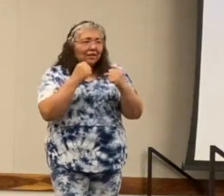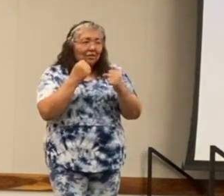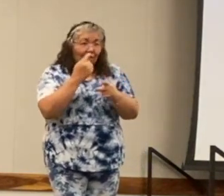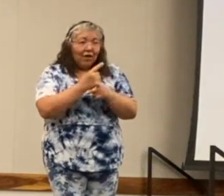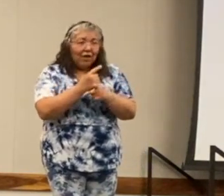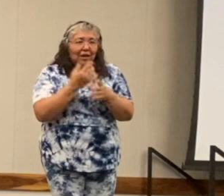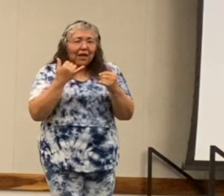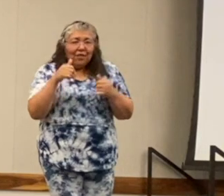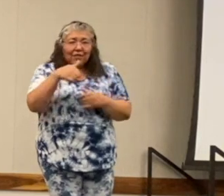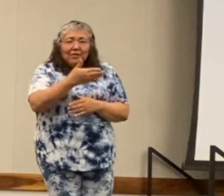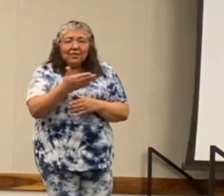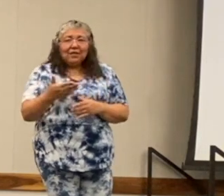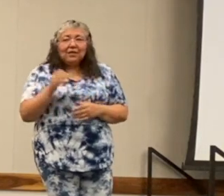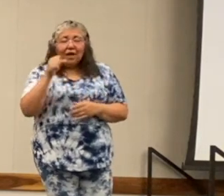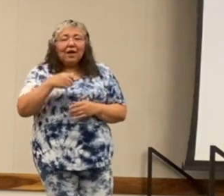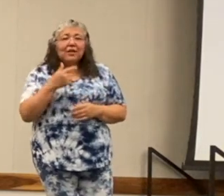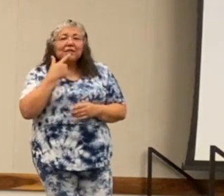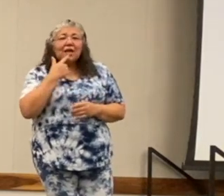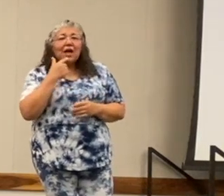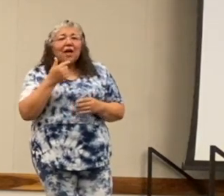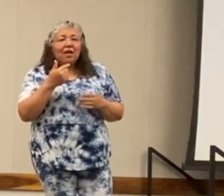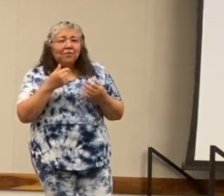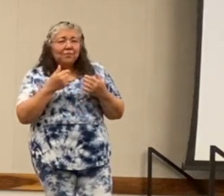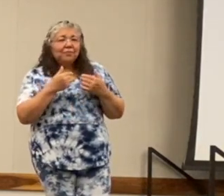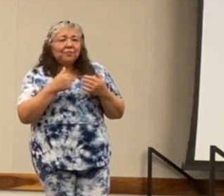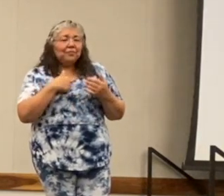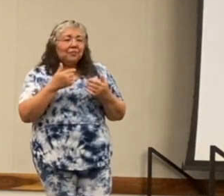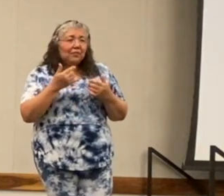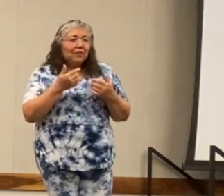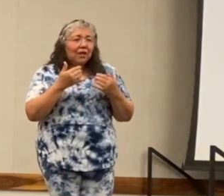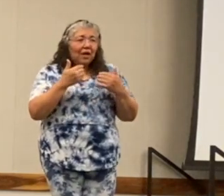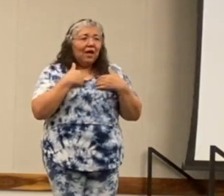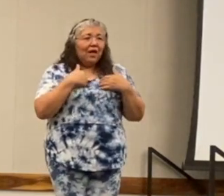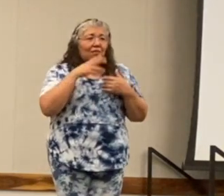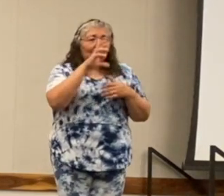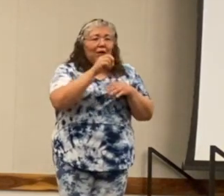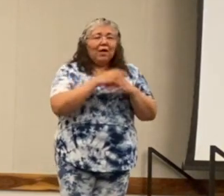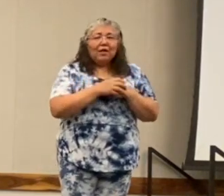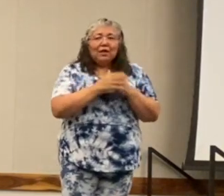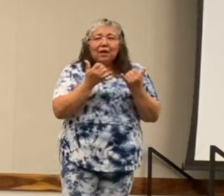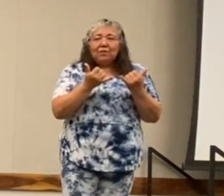the thing is that he says, man, I got a Bible. Listen to me. I want you to listen.